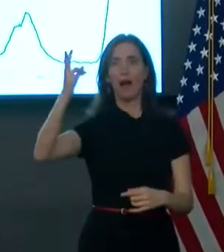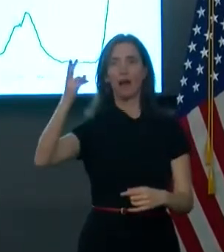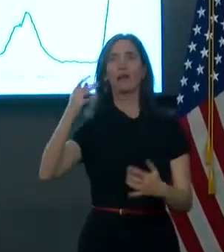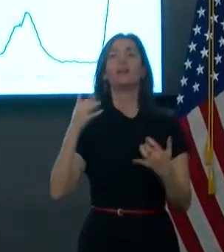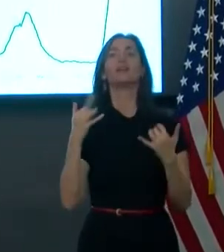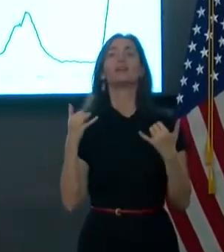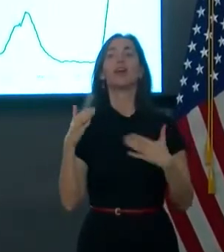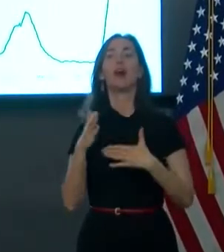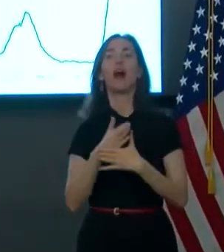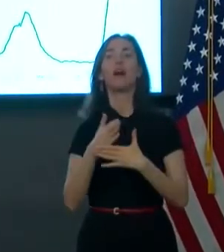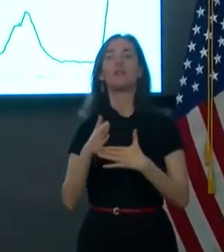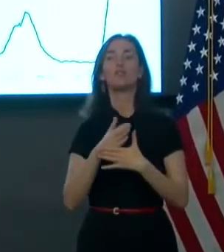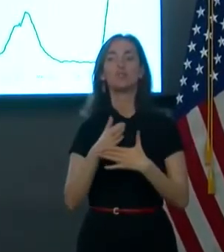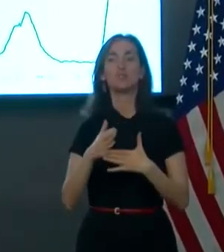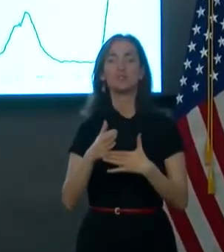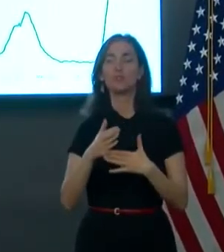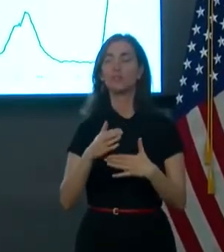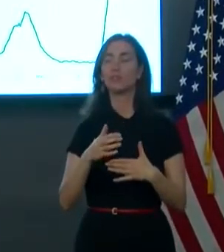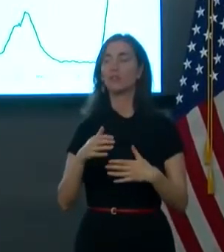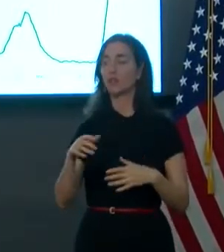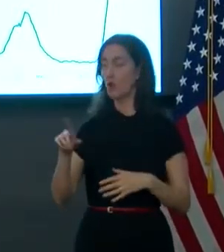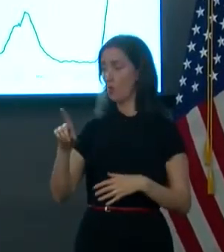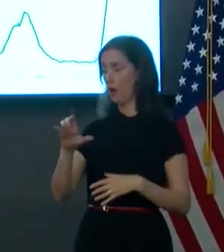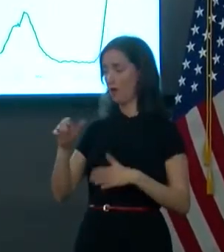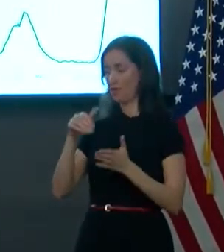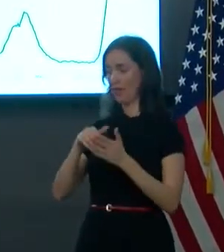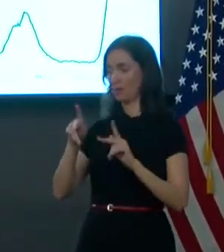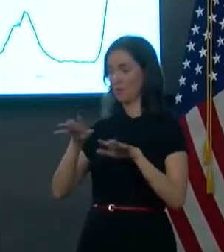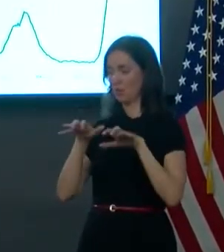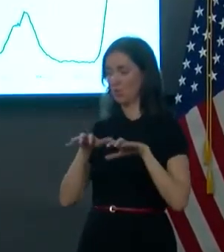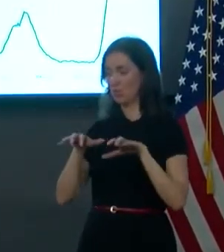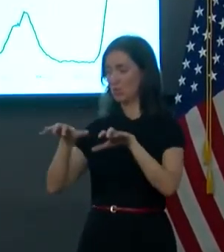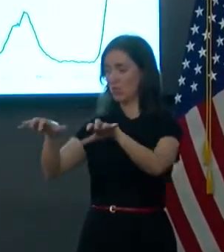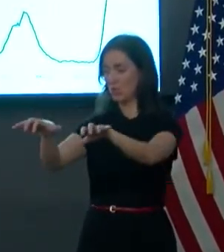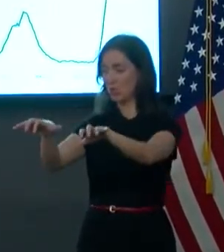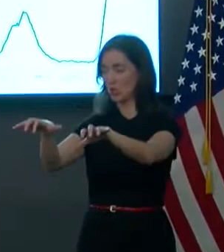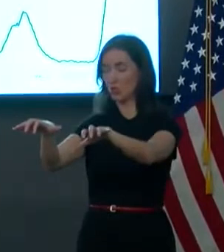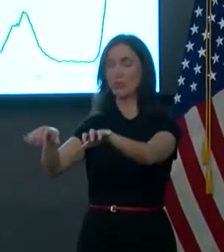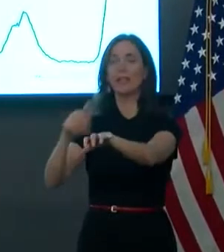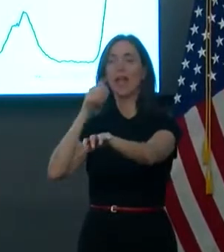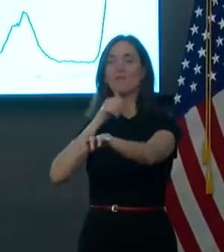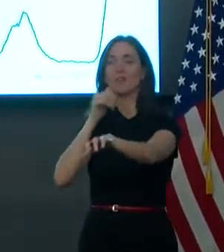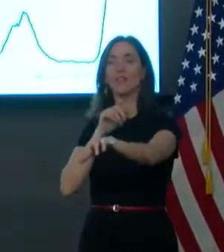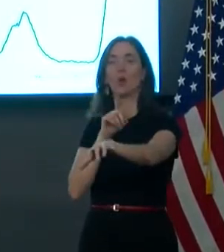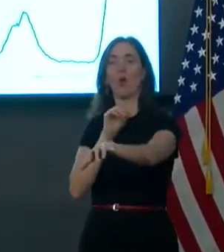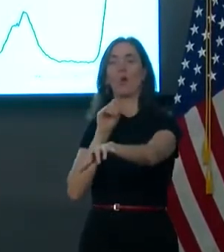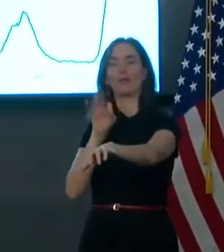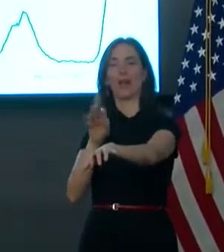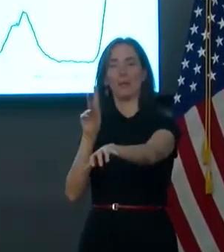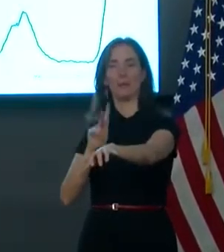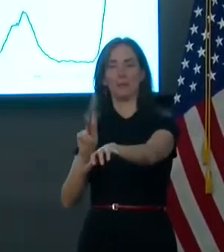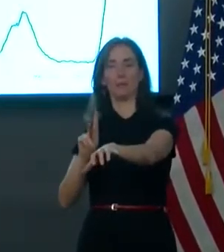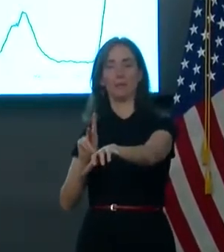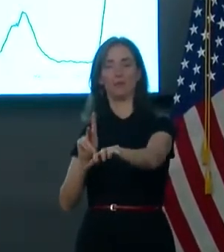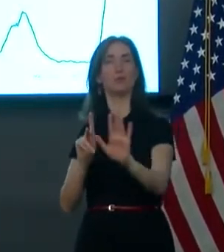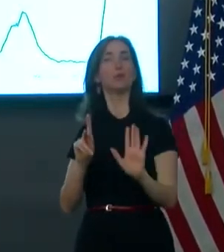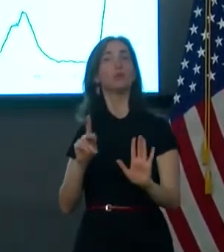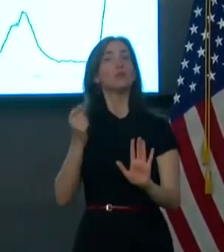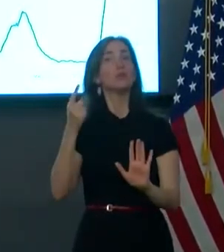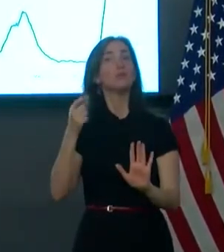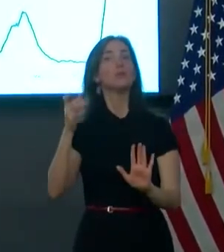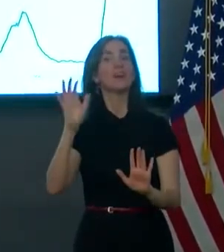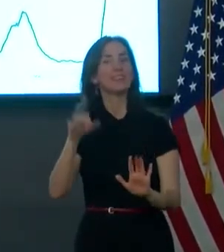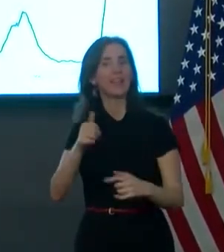109 new cases per 100,000 residents per day. And I make that emphasis because